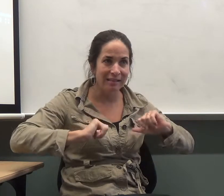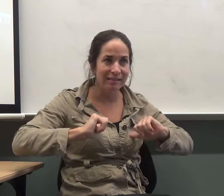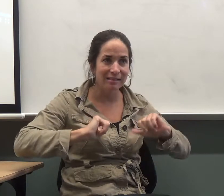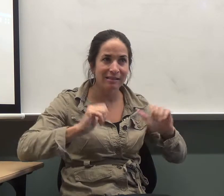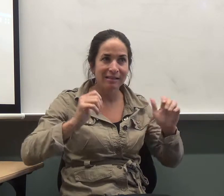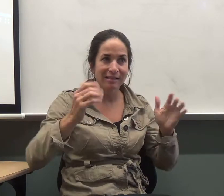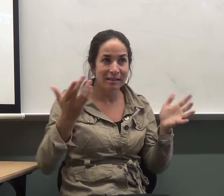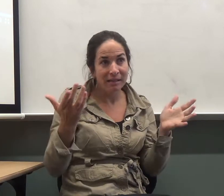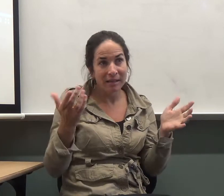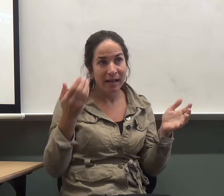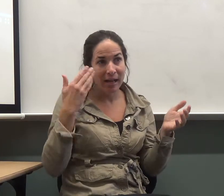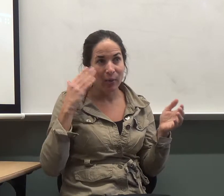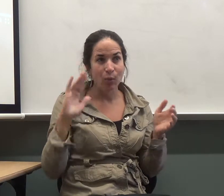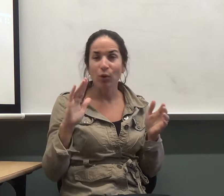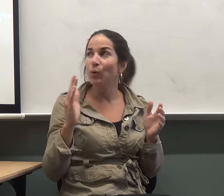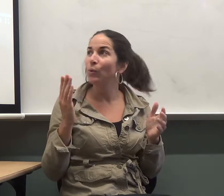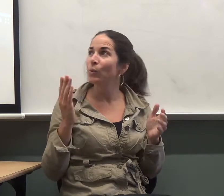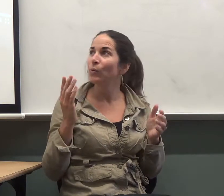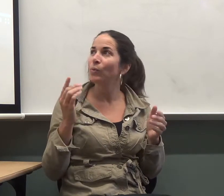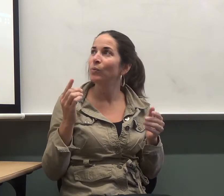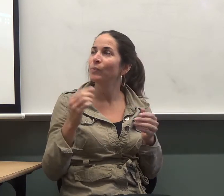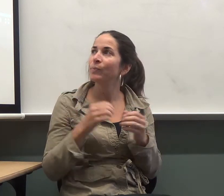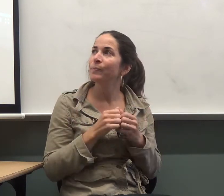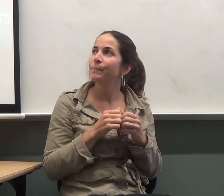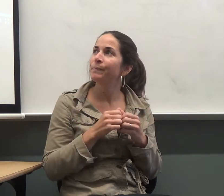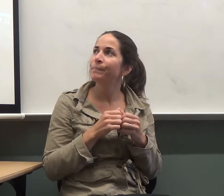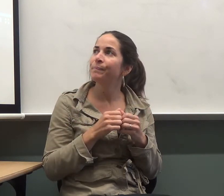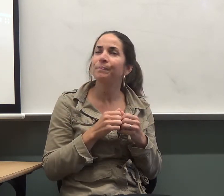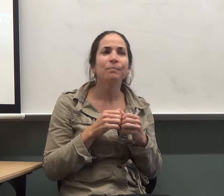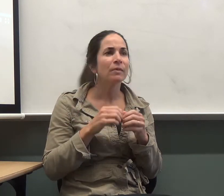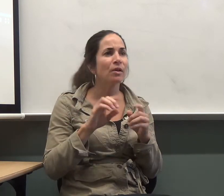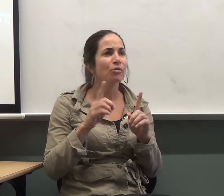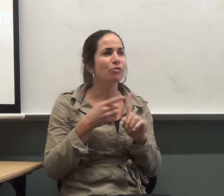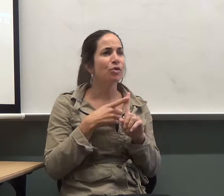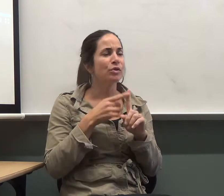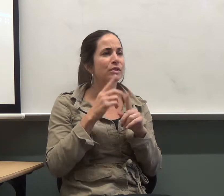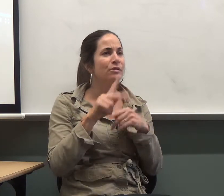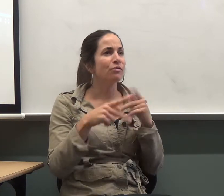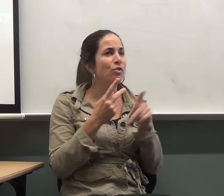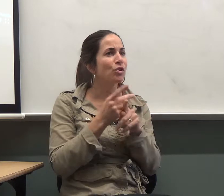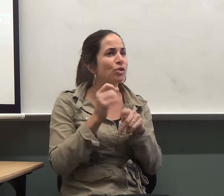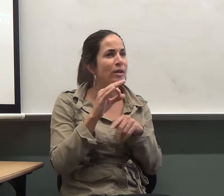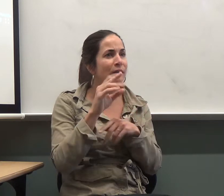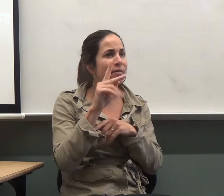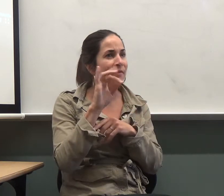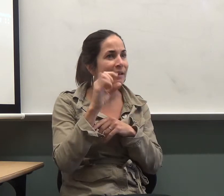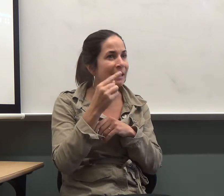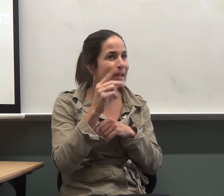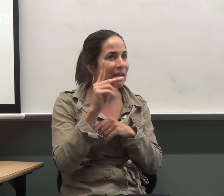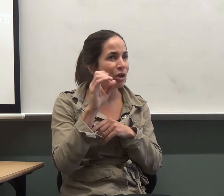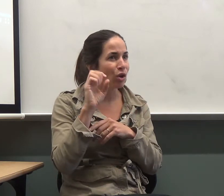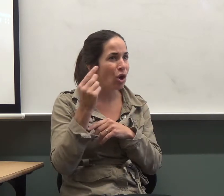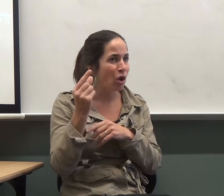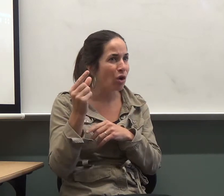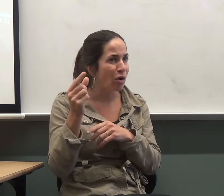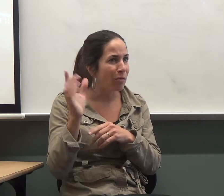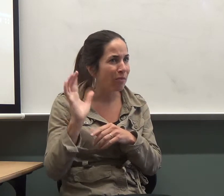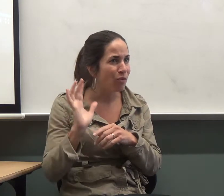like, I don't know when, what's it called, that, you know, the first versions of King Kong, you know, came out or whatever, you know, like. Okay, so